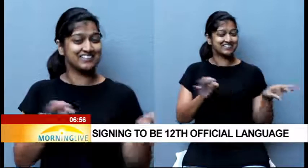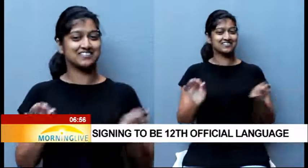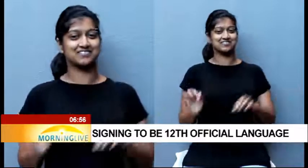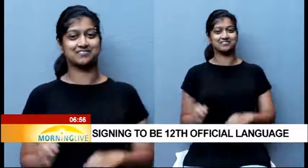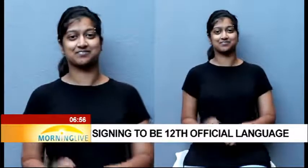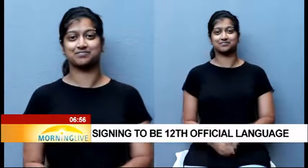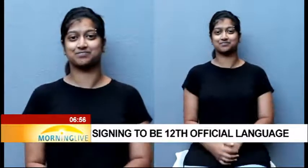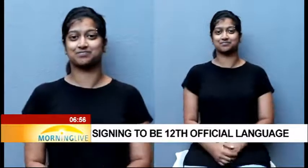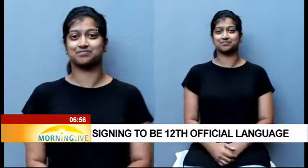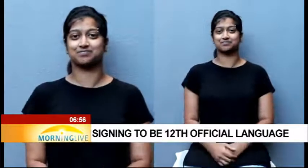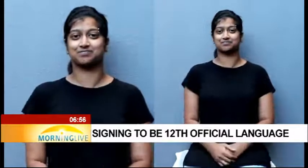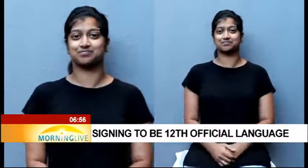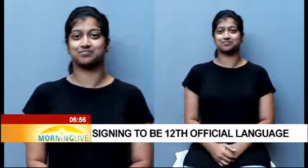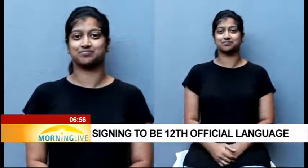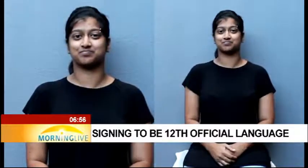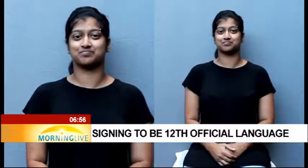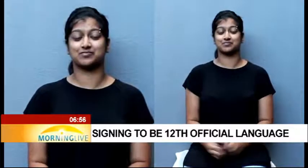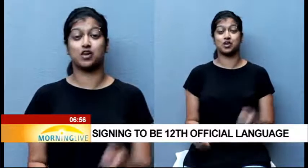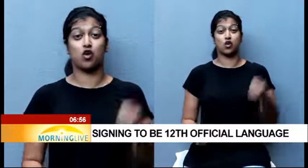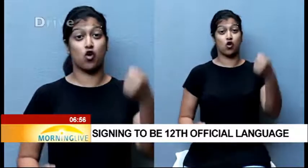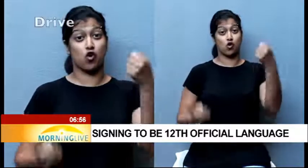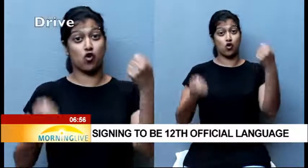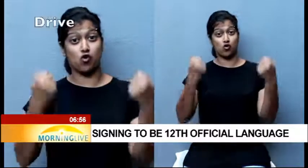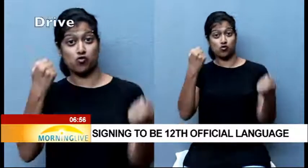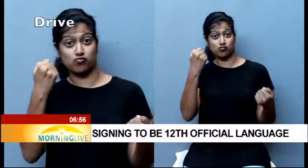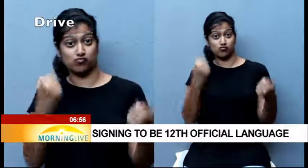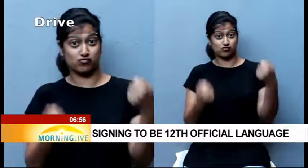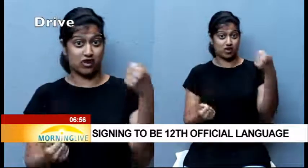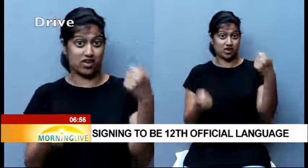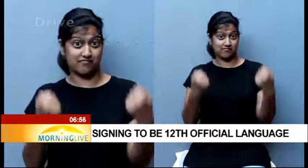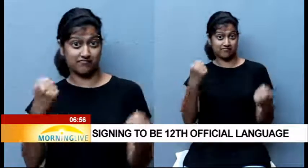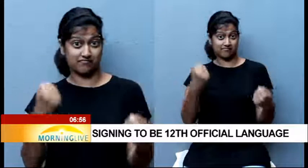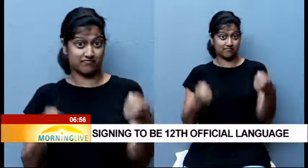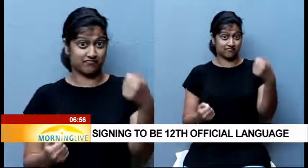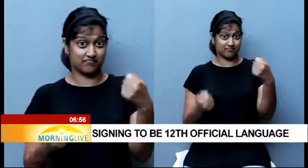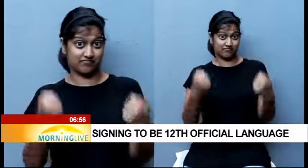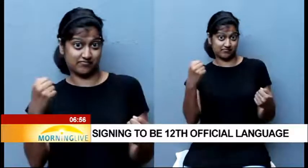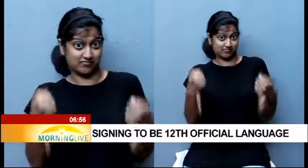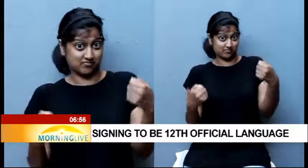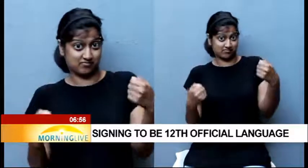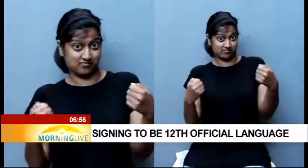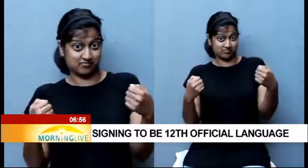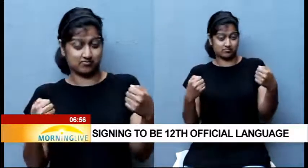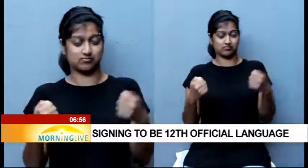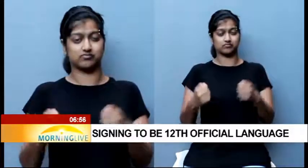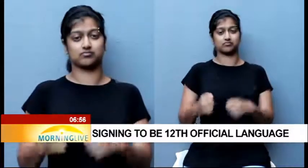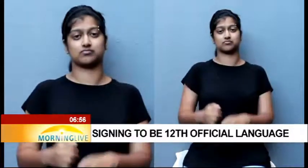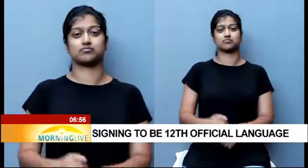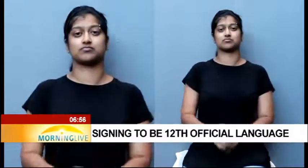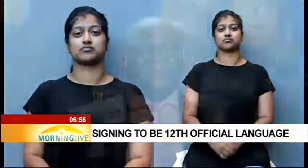jump on it immediately, because this is a critical area that we need to advance people to get learned. There are schools